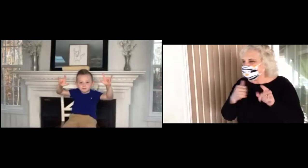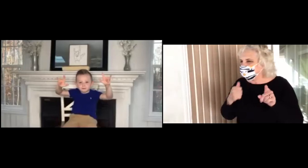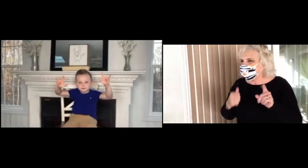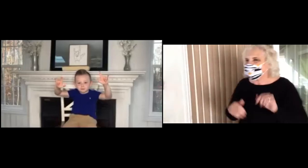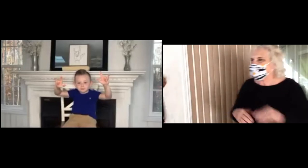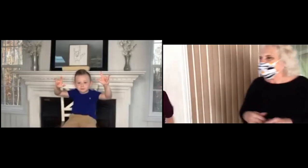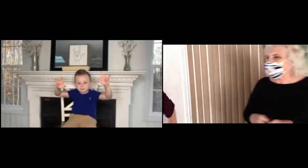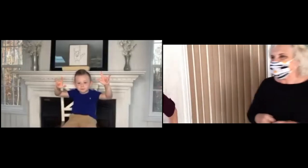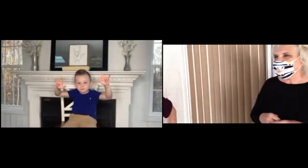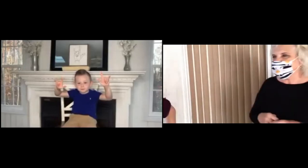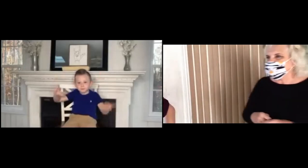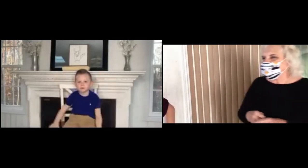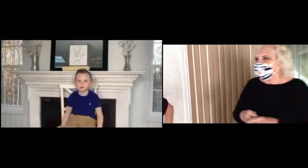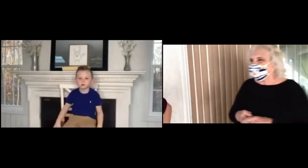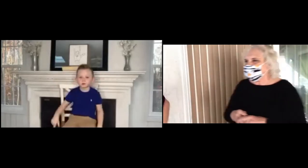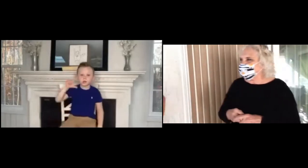him. Can you send your name?